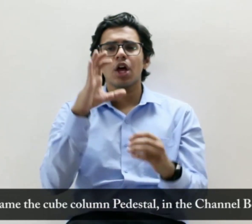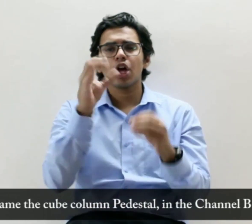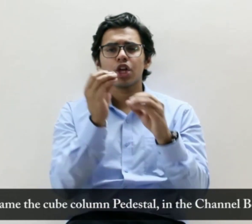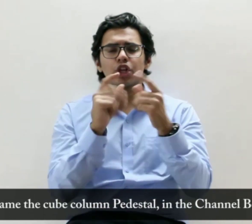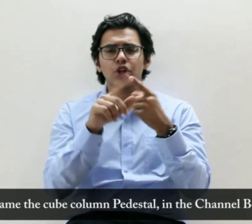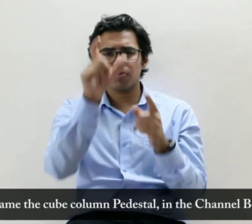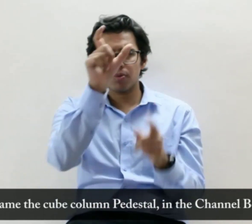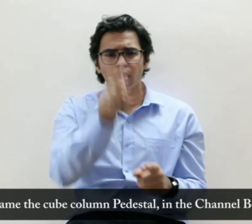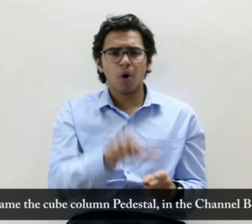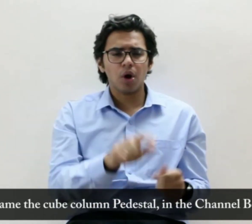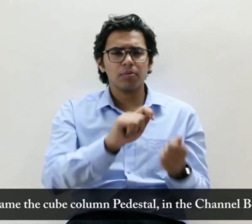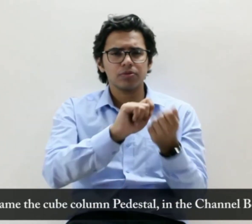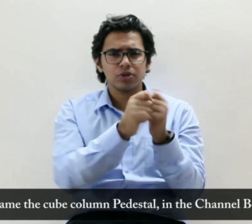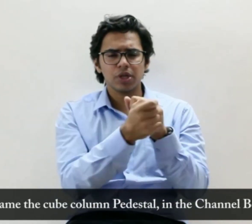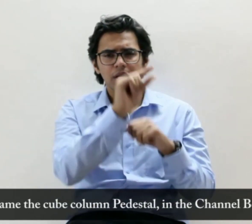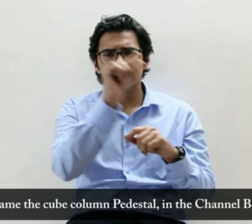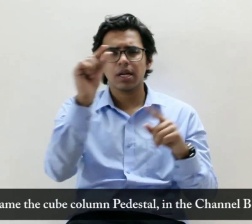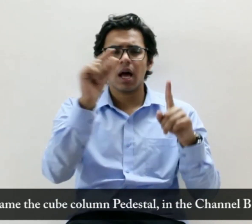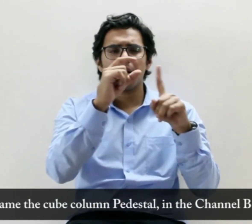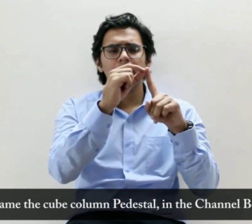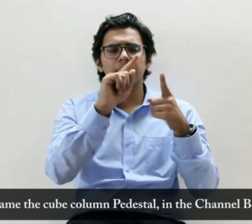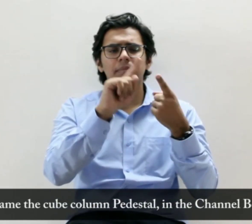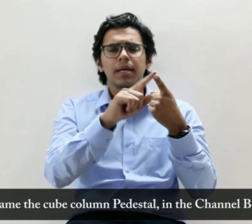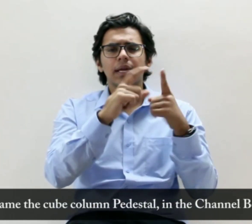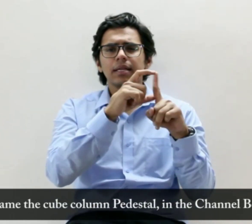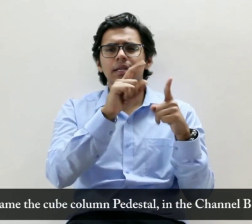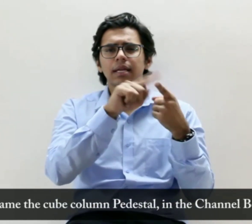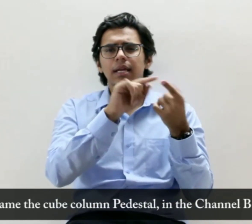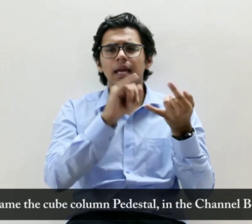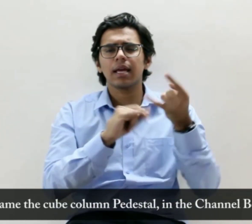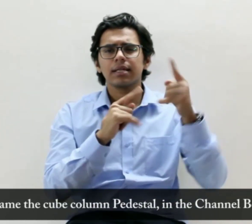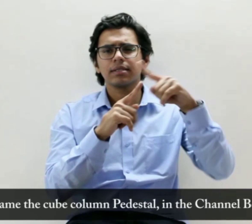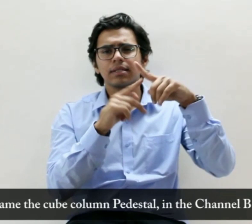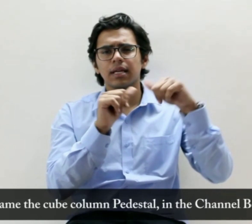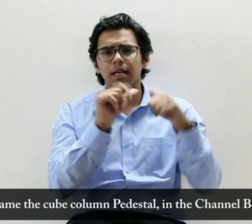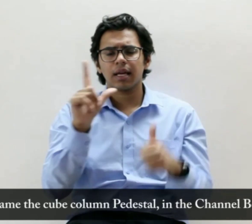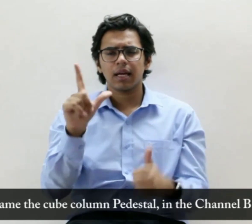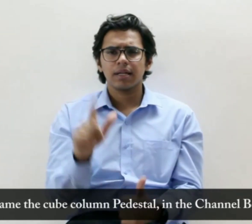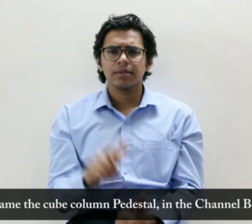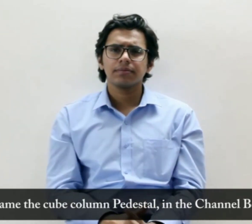Rename the cube column pedestal in the channel box.